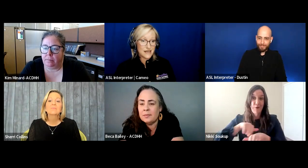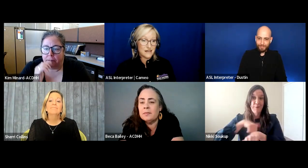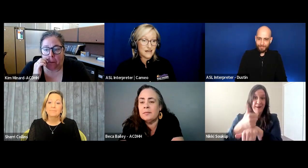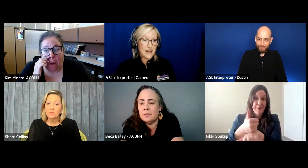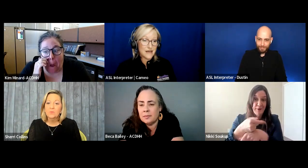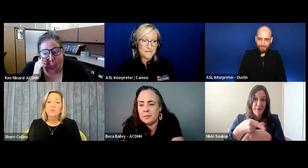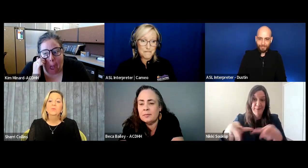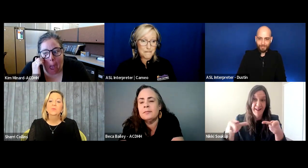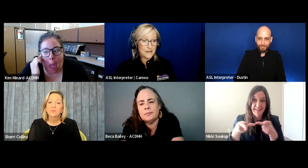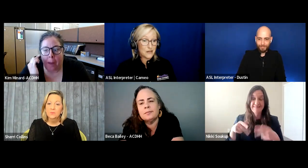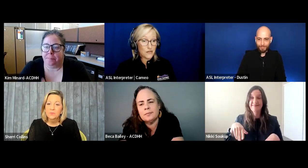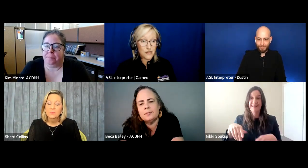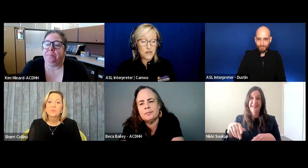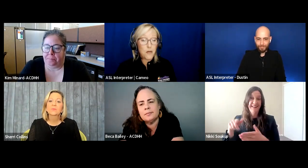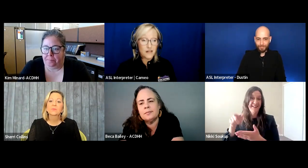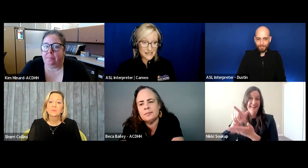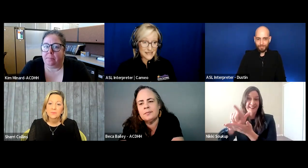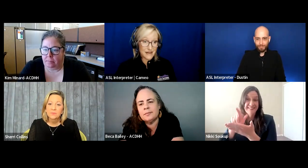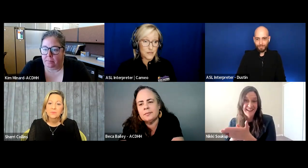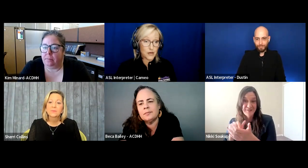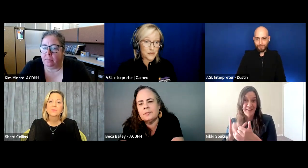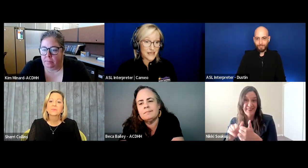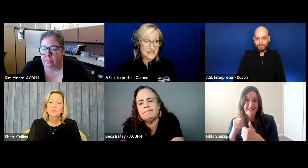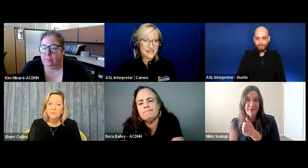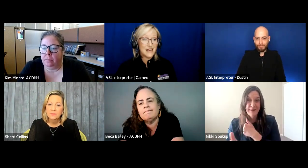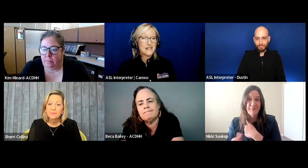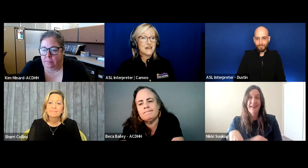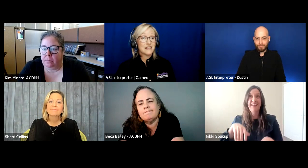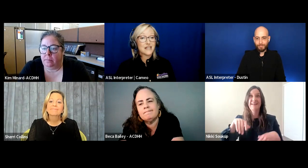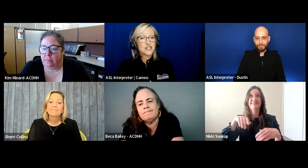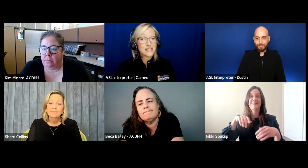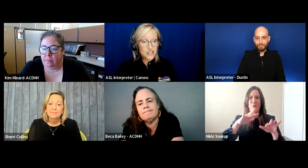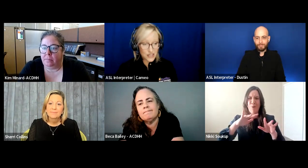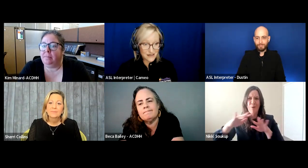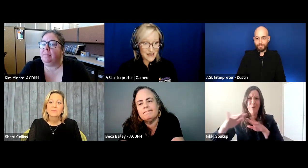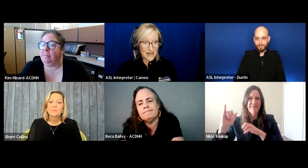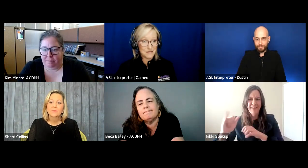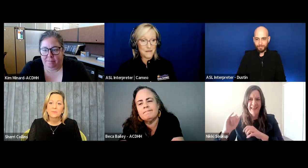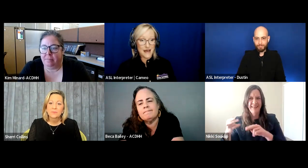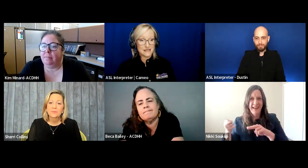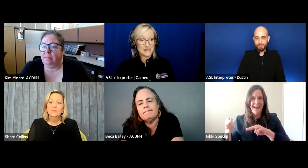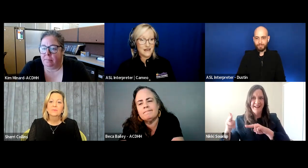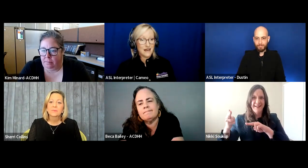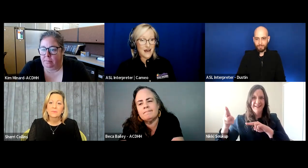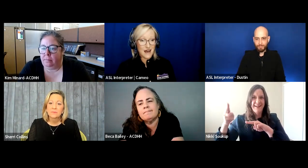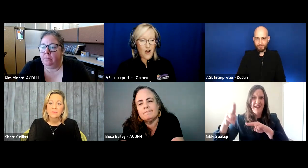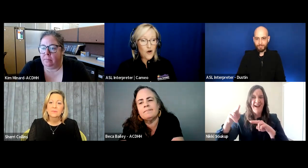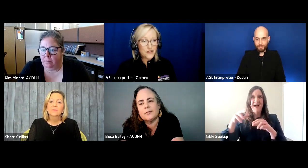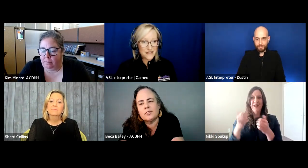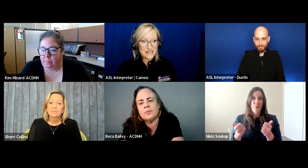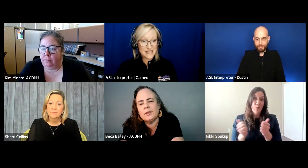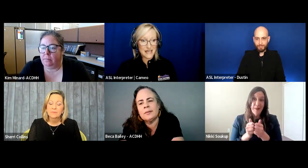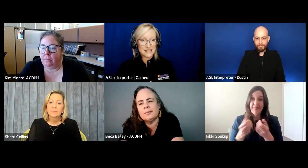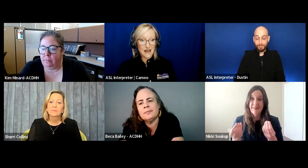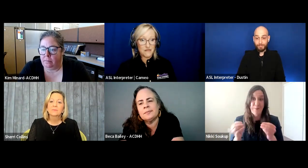just said, the policies that have been put in place, the legislation that has been passed, all